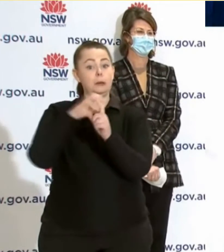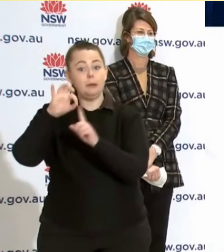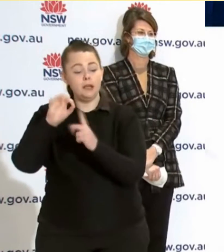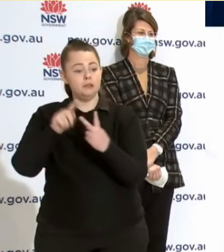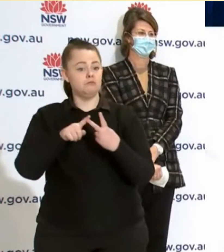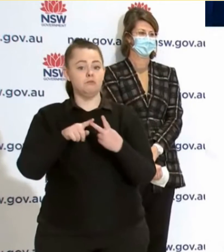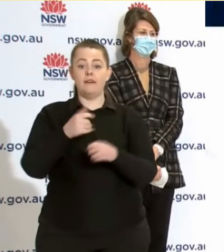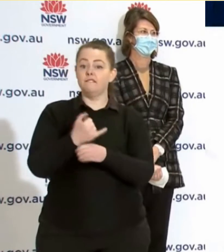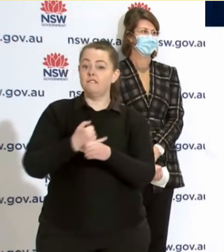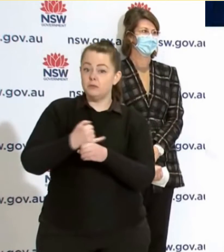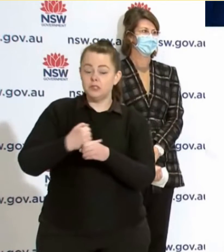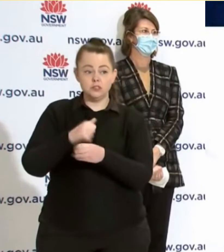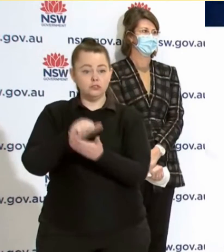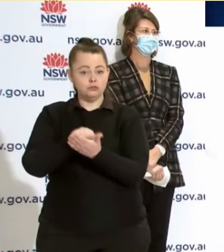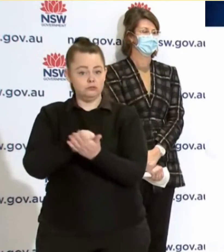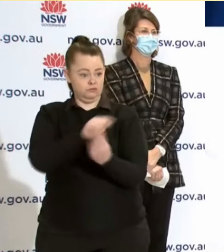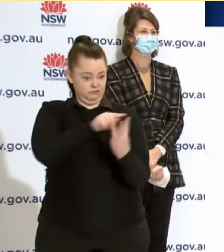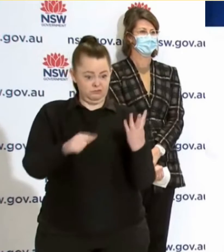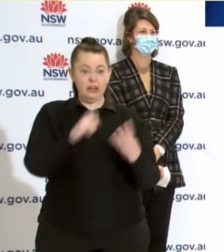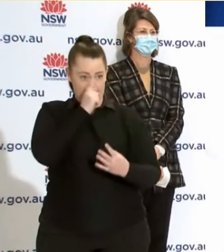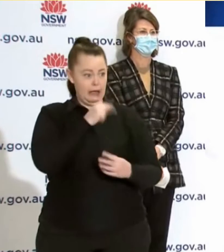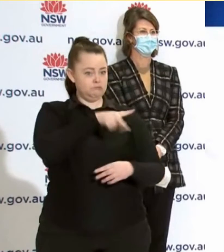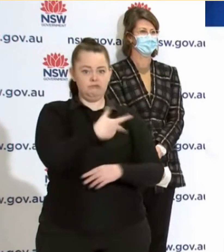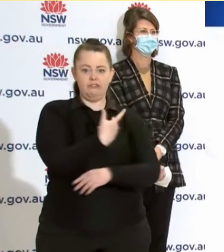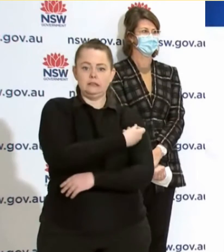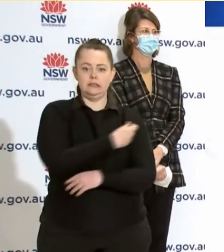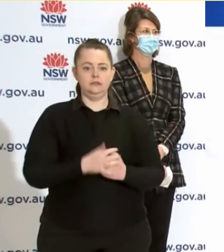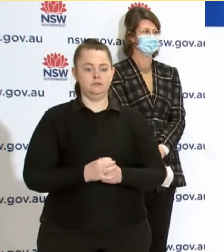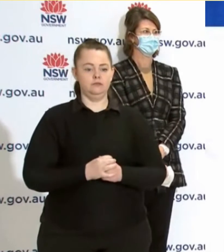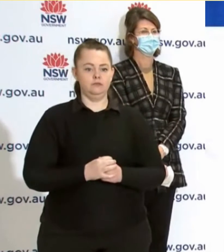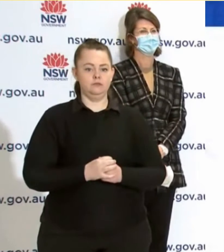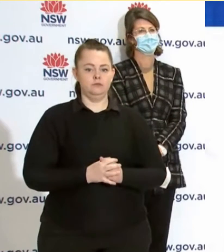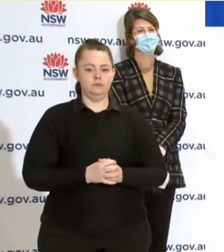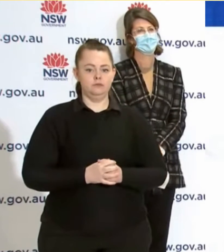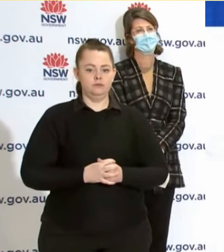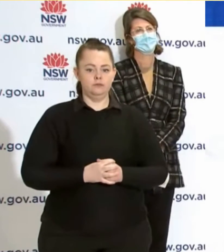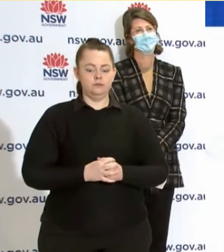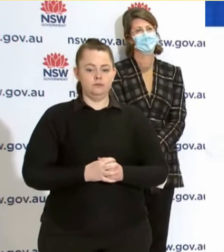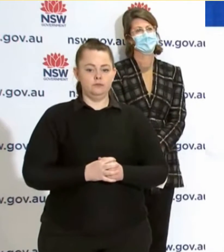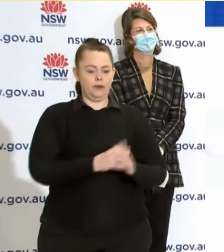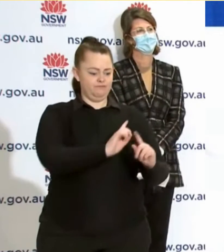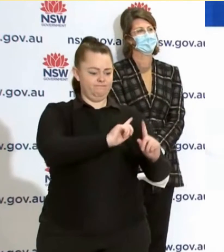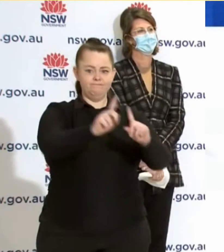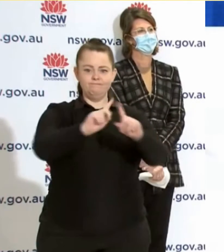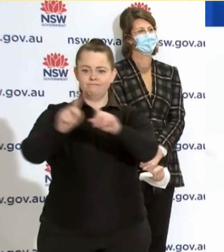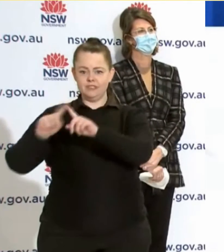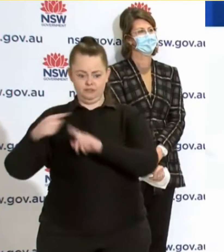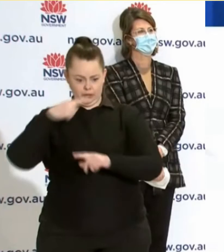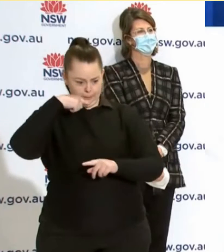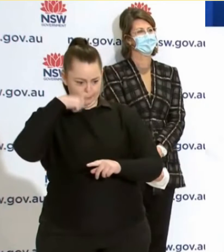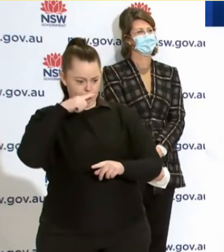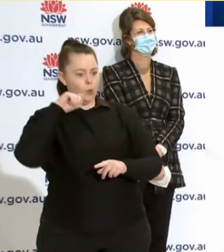course of the next few weeks, you will see us give you direction as to where you should go to get your vaccine. So as different categories of people are invited to